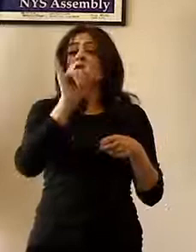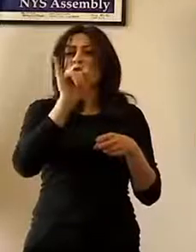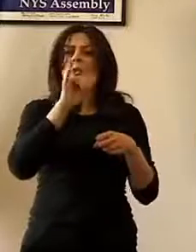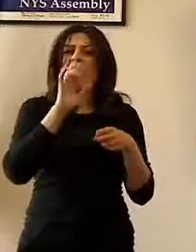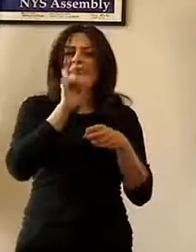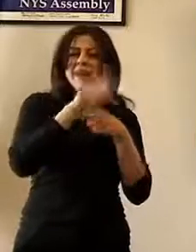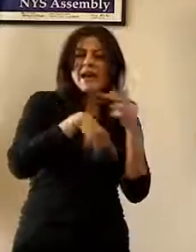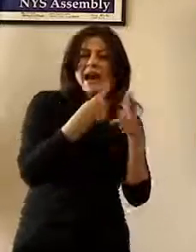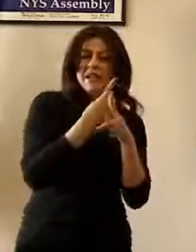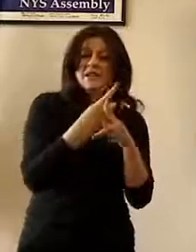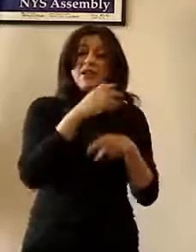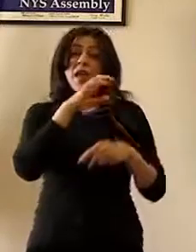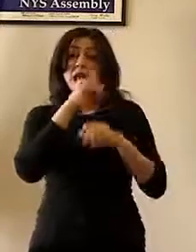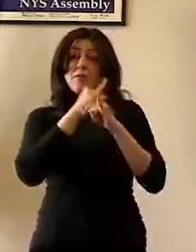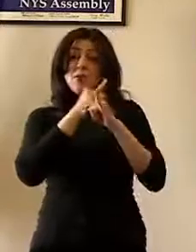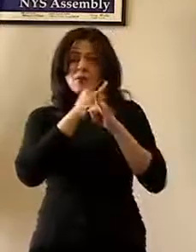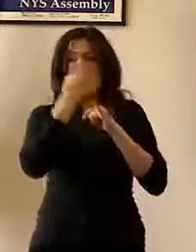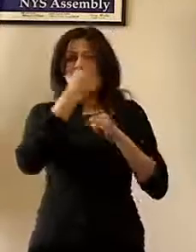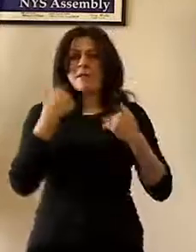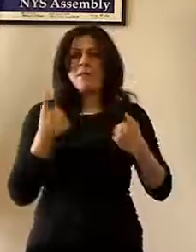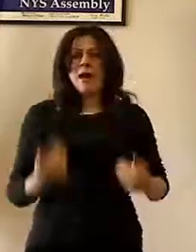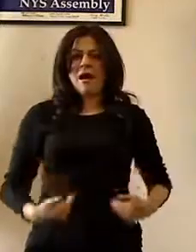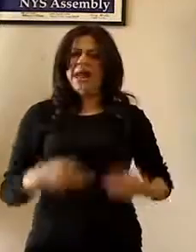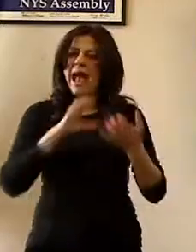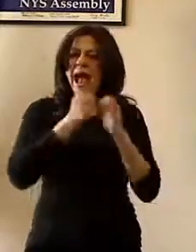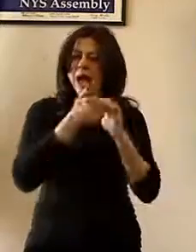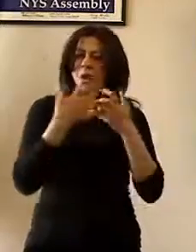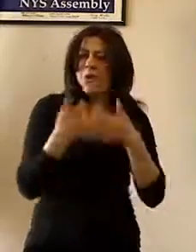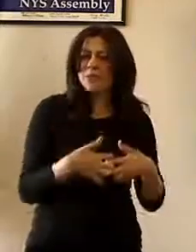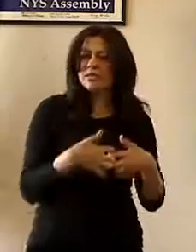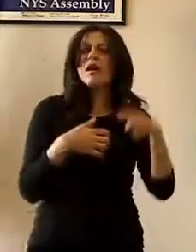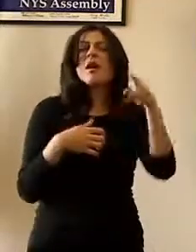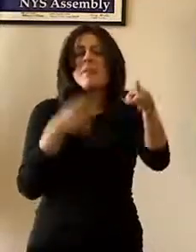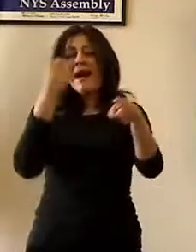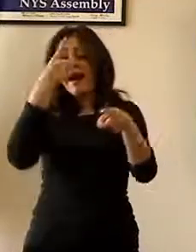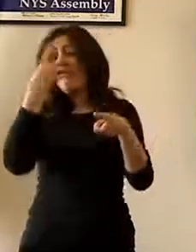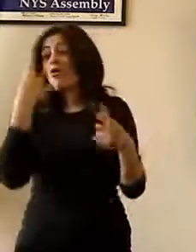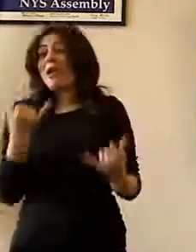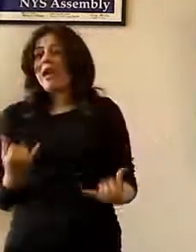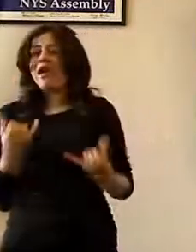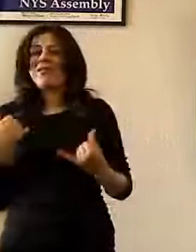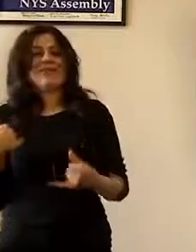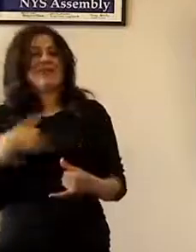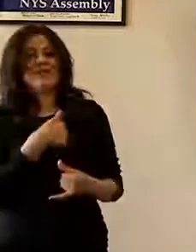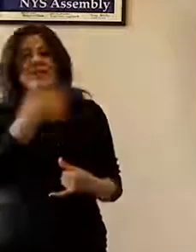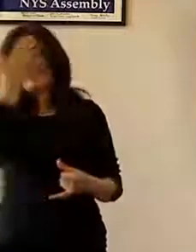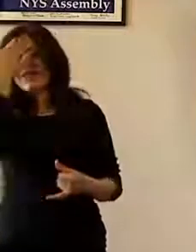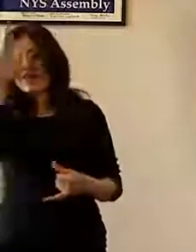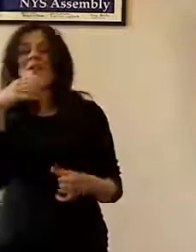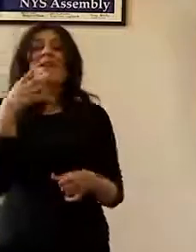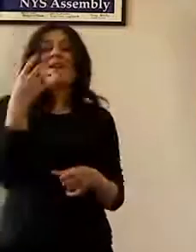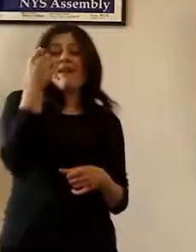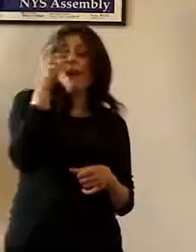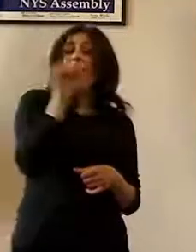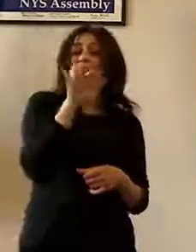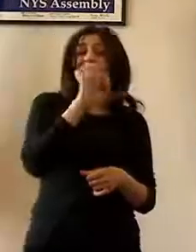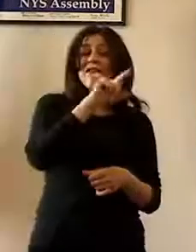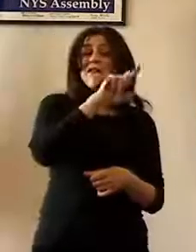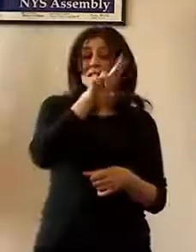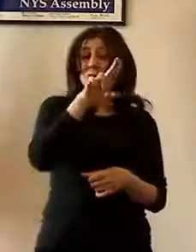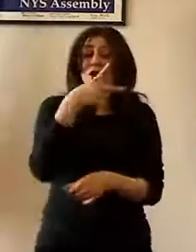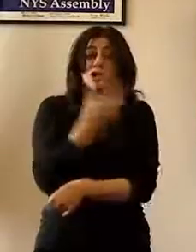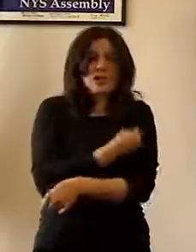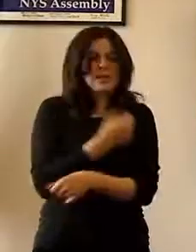works. But we still don't know. And just like flu shots, there are multiple flu shots, multiple